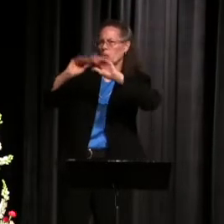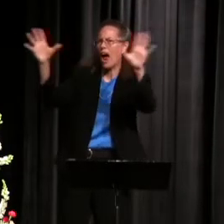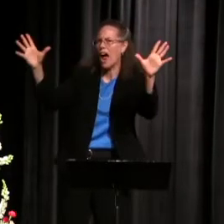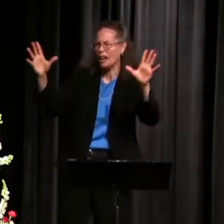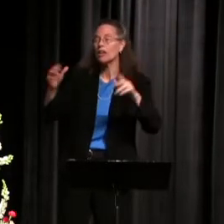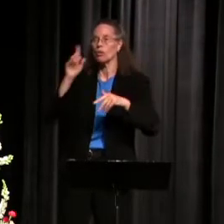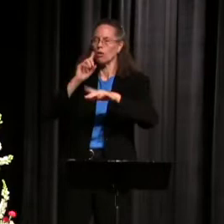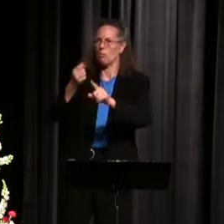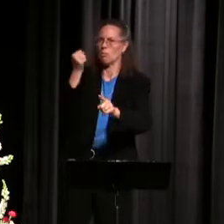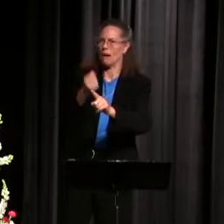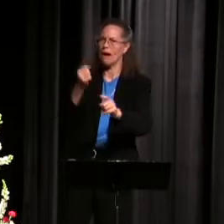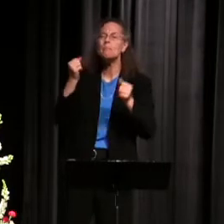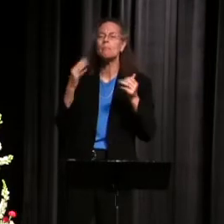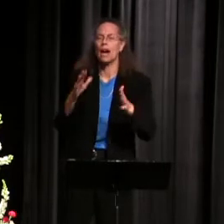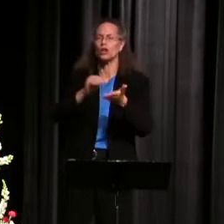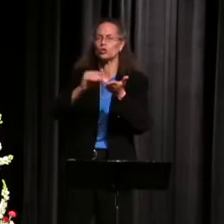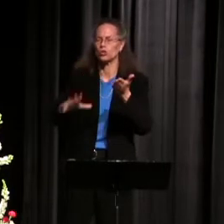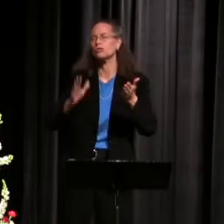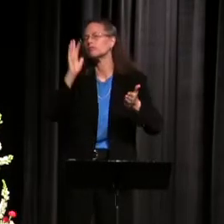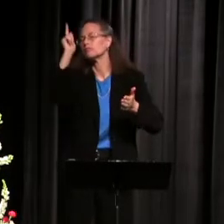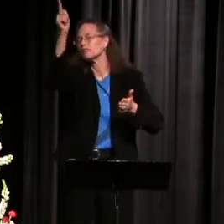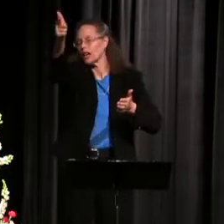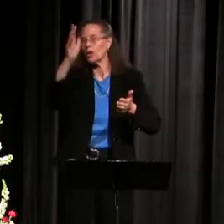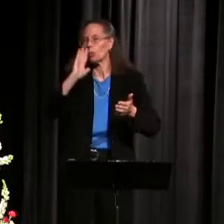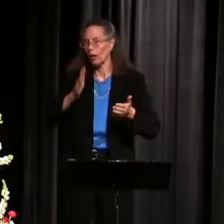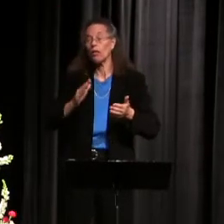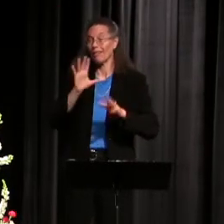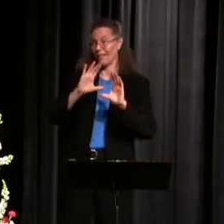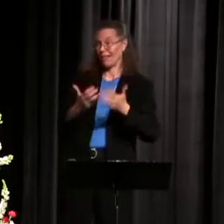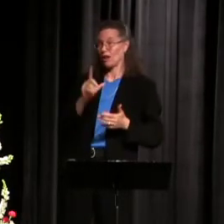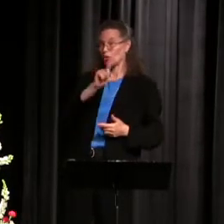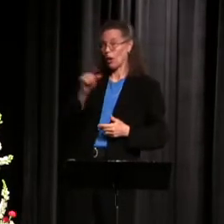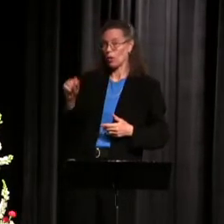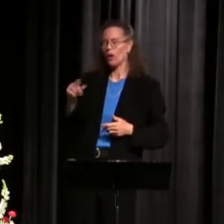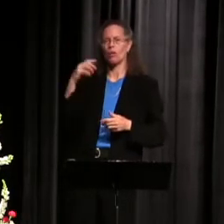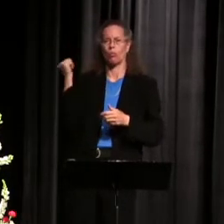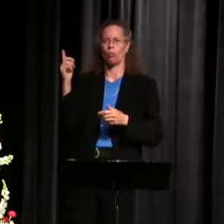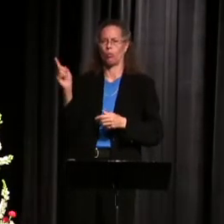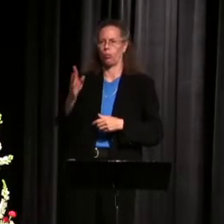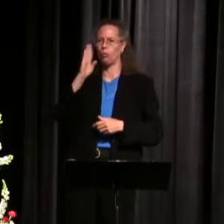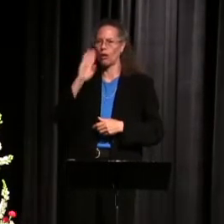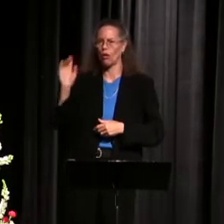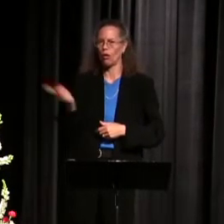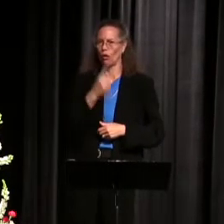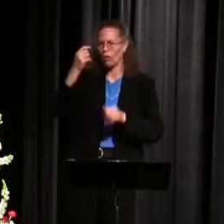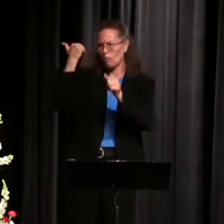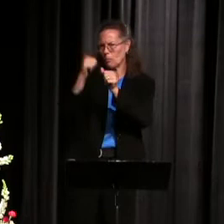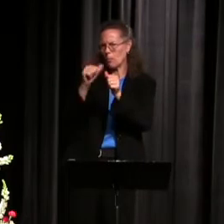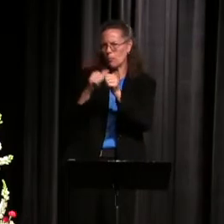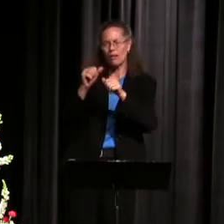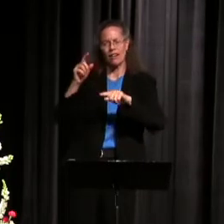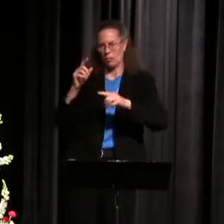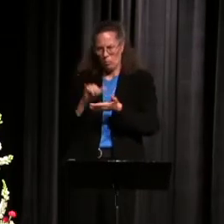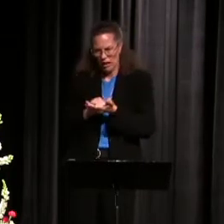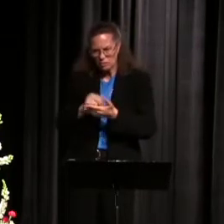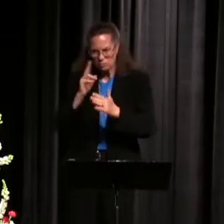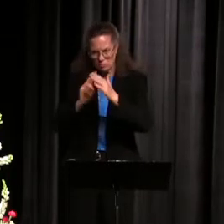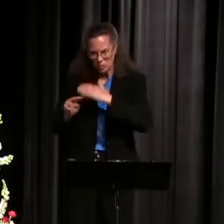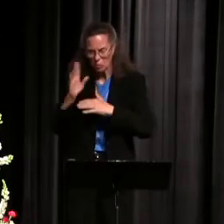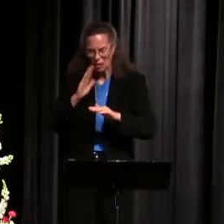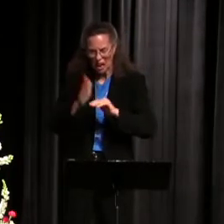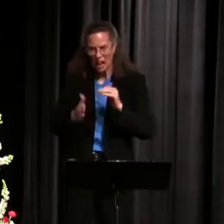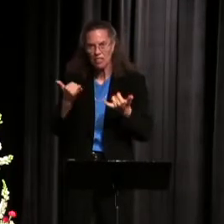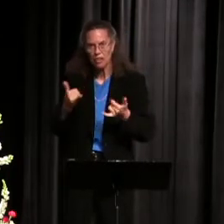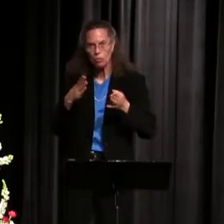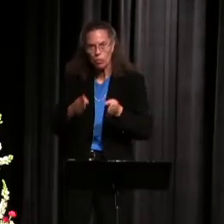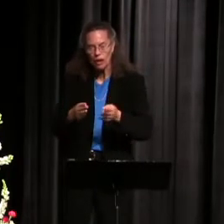impact many students in years to come. The class of 2020 will never be forgotten, and nobody could have imagined it would end this way. Mr. Alessandro